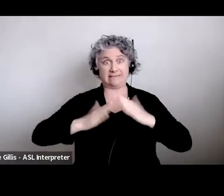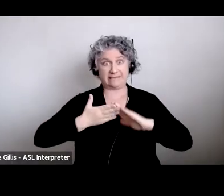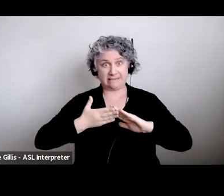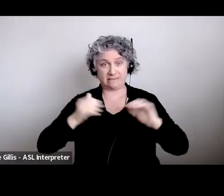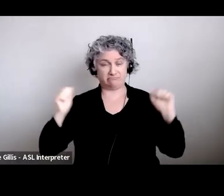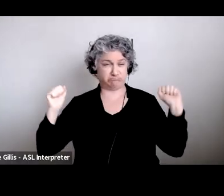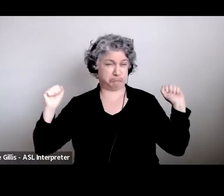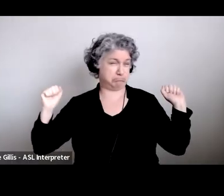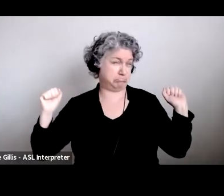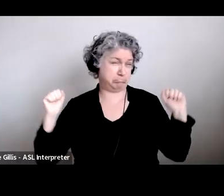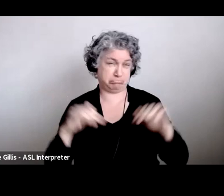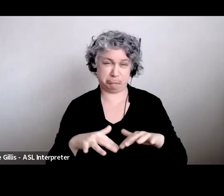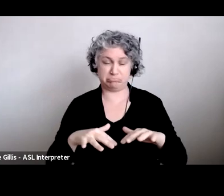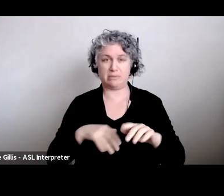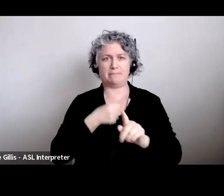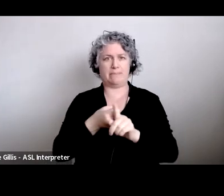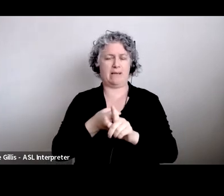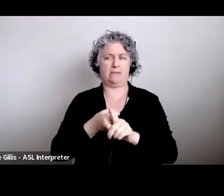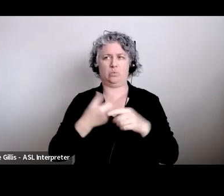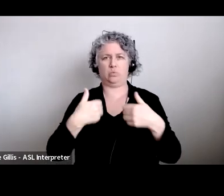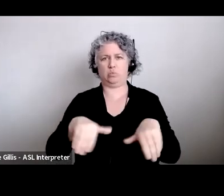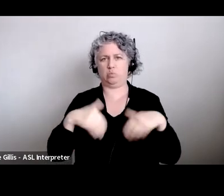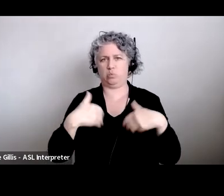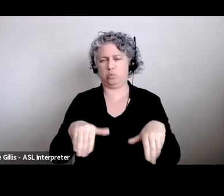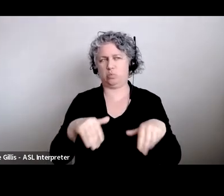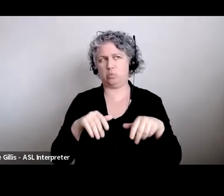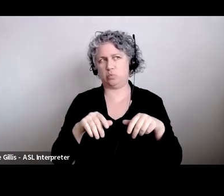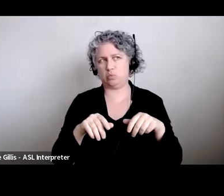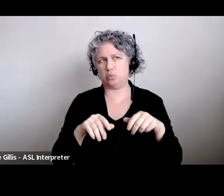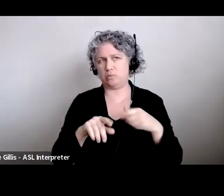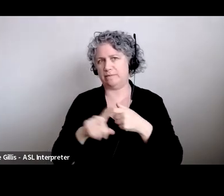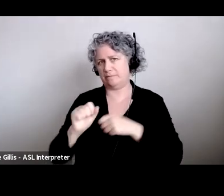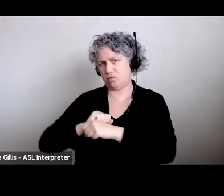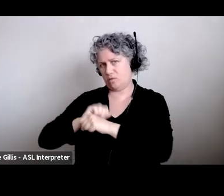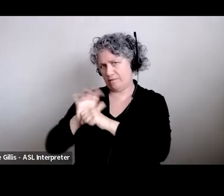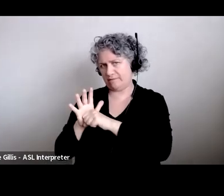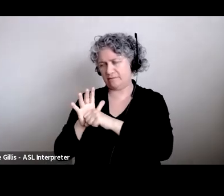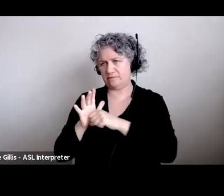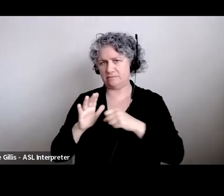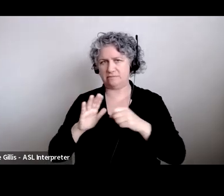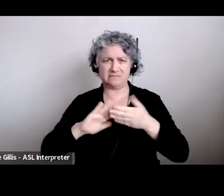really tremendously by the pandemic.